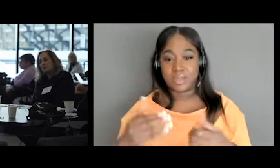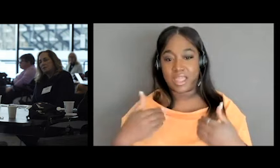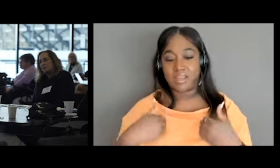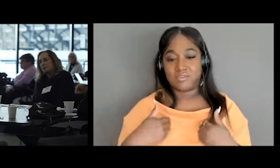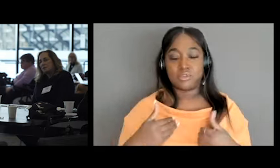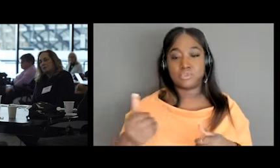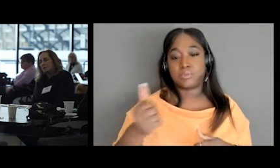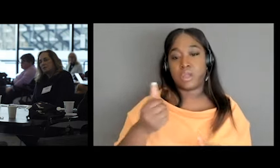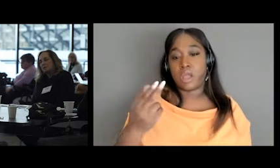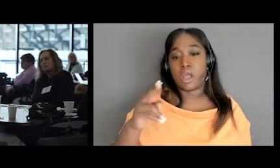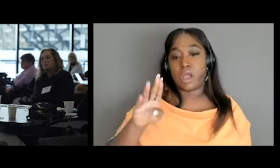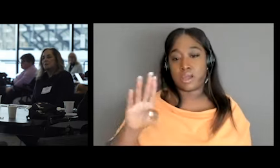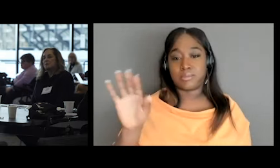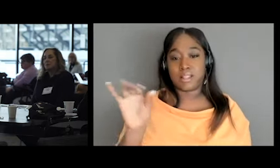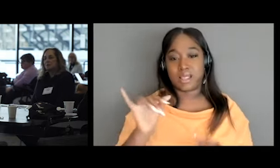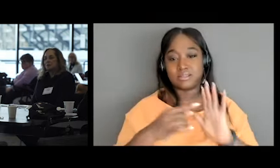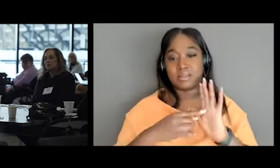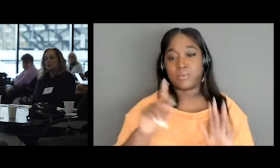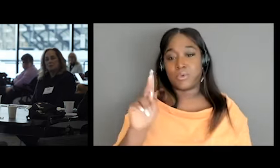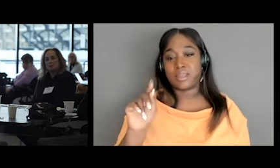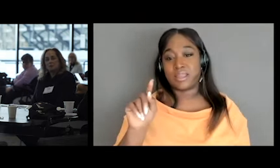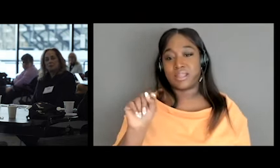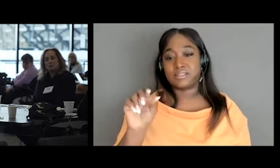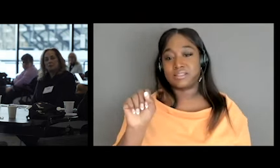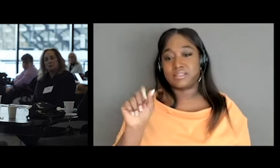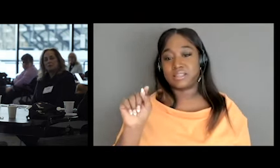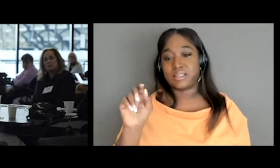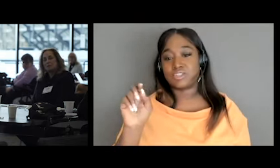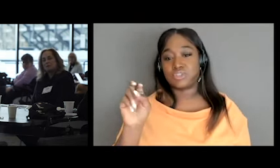and for me, the closest is the I-5 ramp.